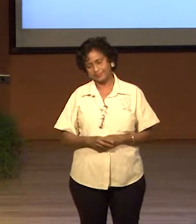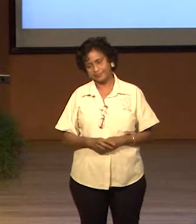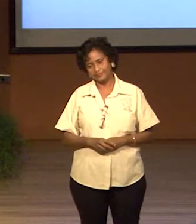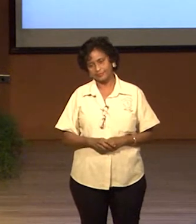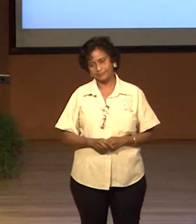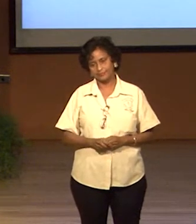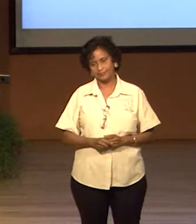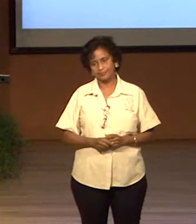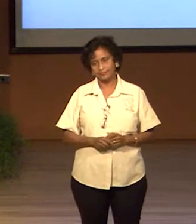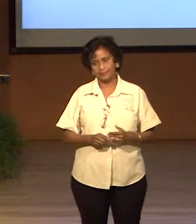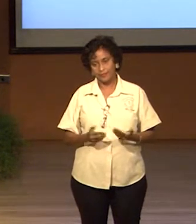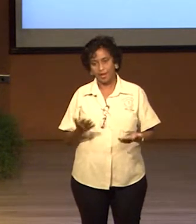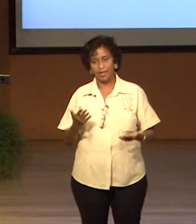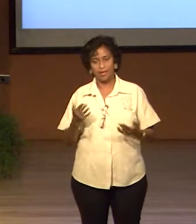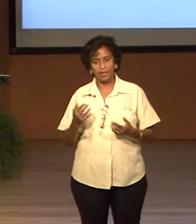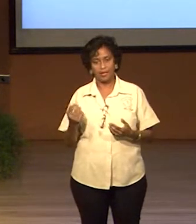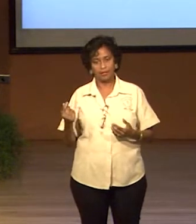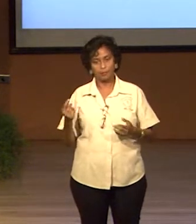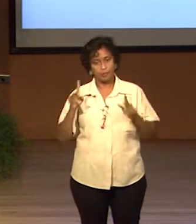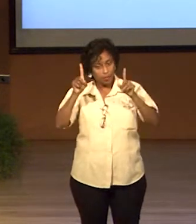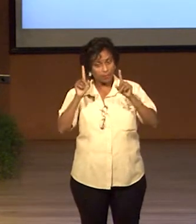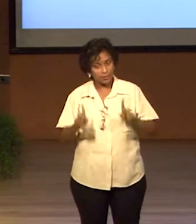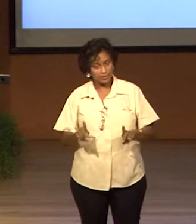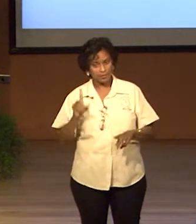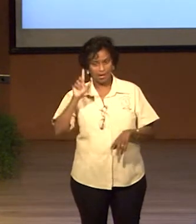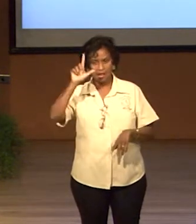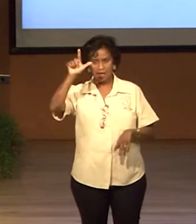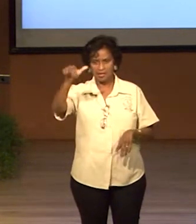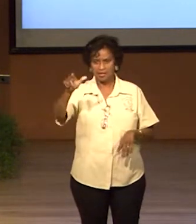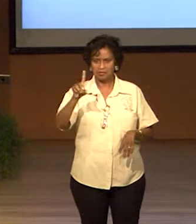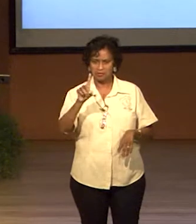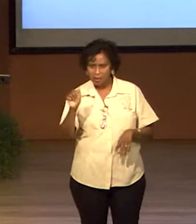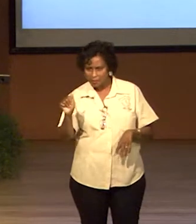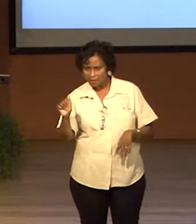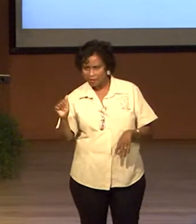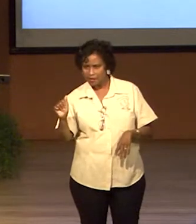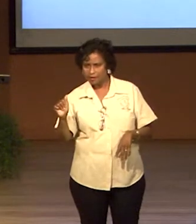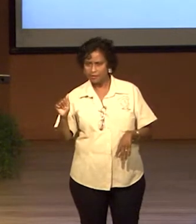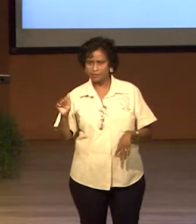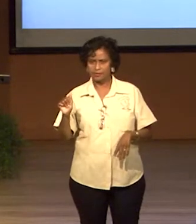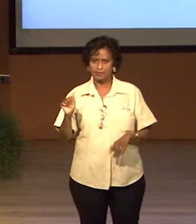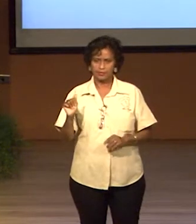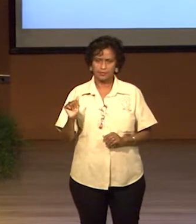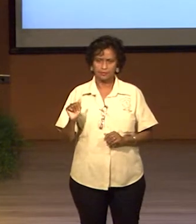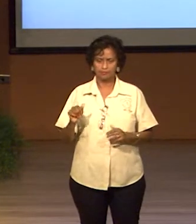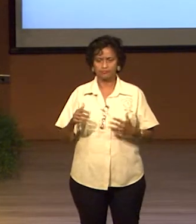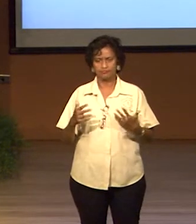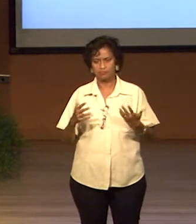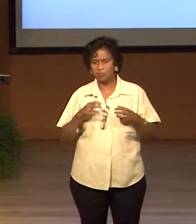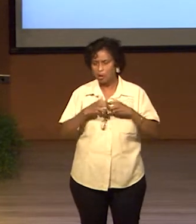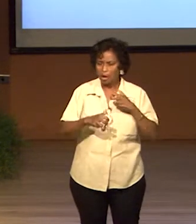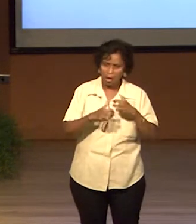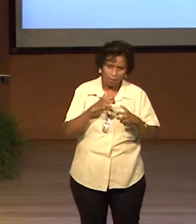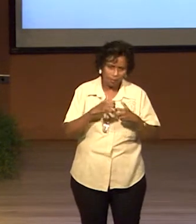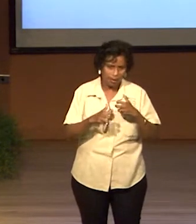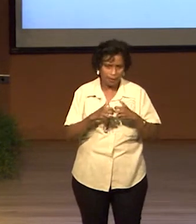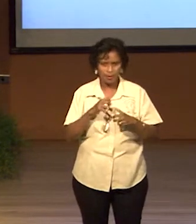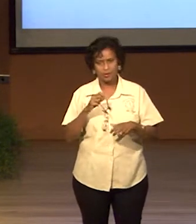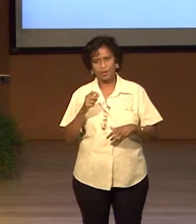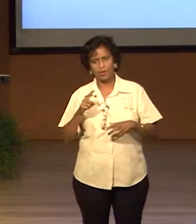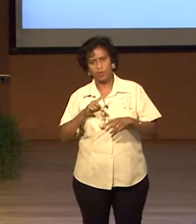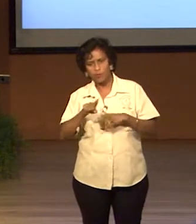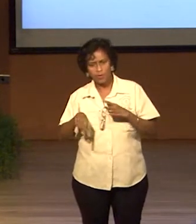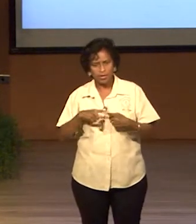injured or affected in some way, as against when they don't have that problem. So I think it